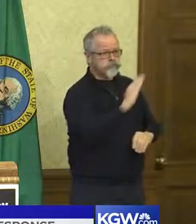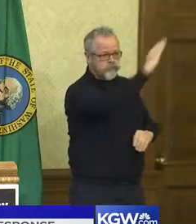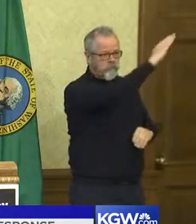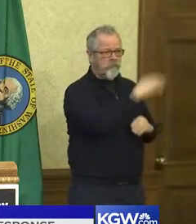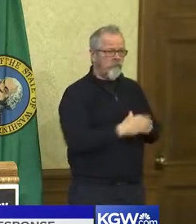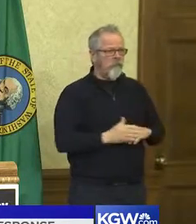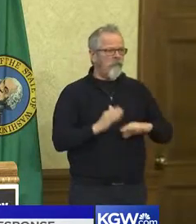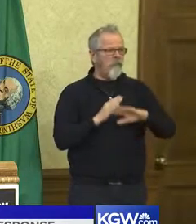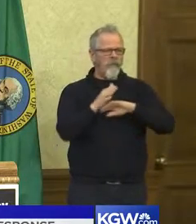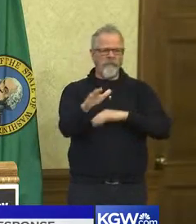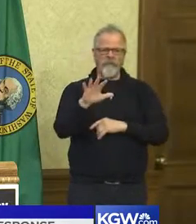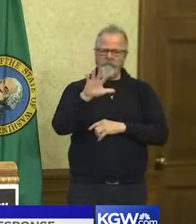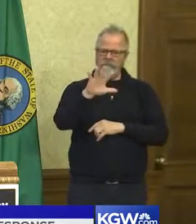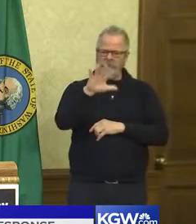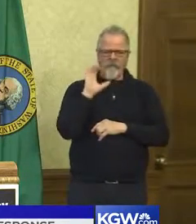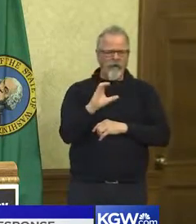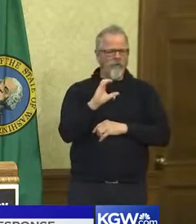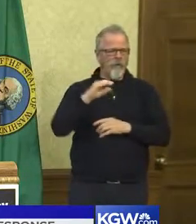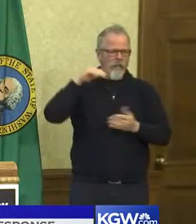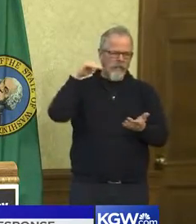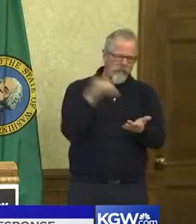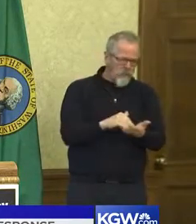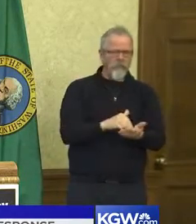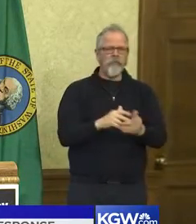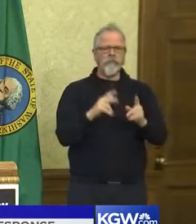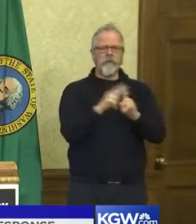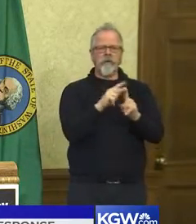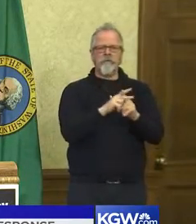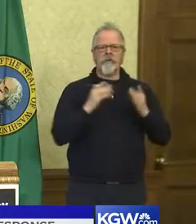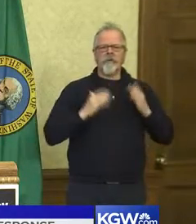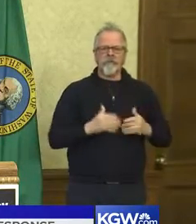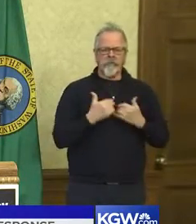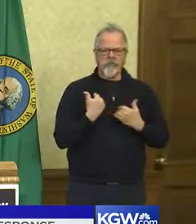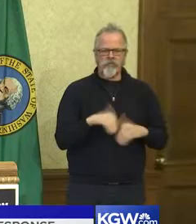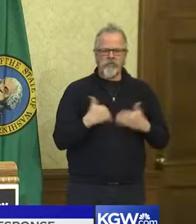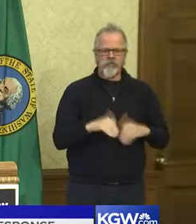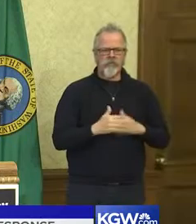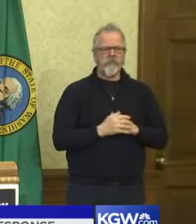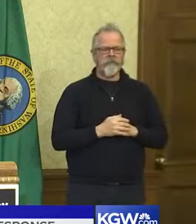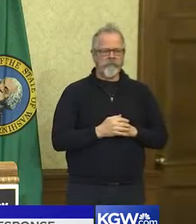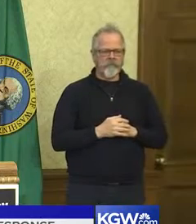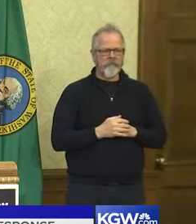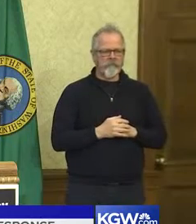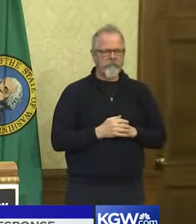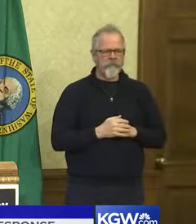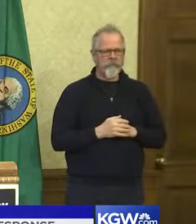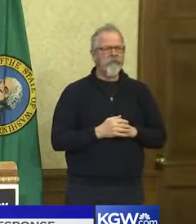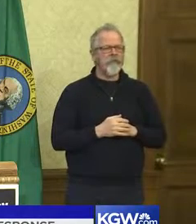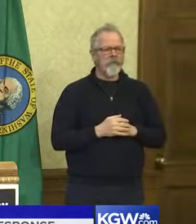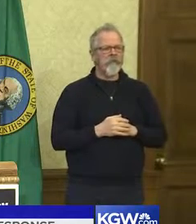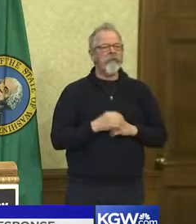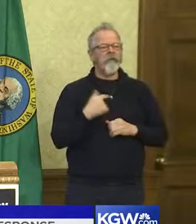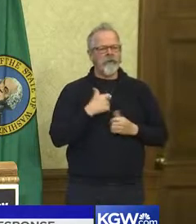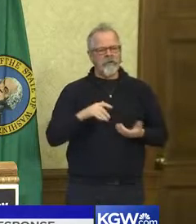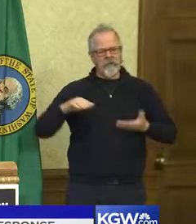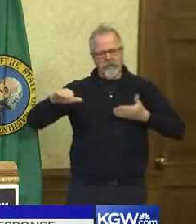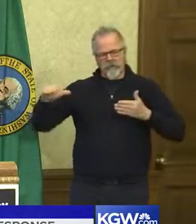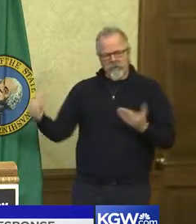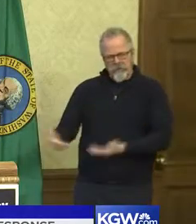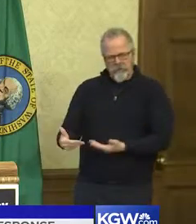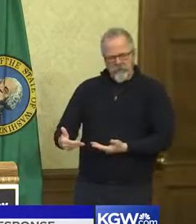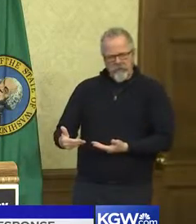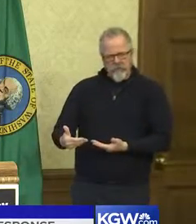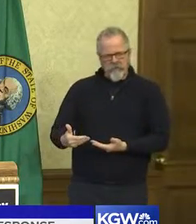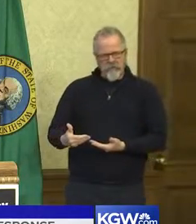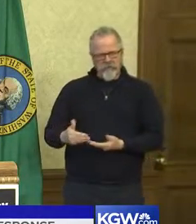by Employment Security Commissioner Suzi LeVine, who's been growing her capacity, hiring people like crazy, and using new technology to try